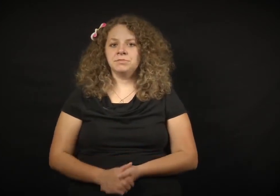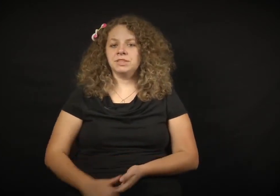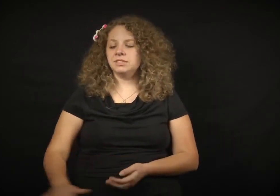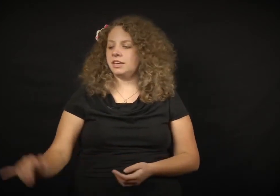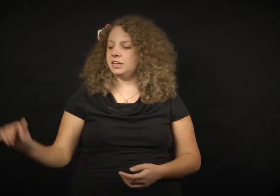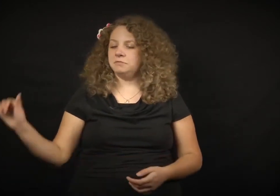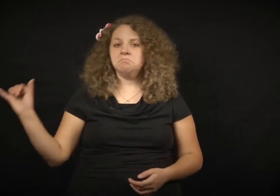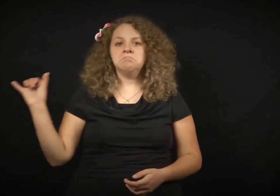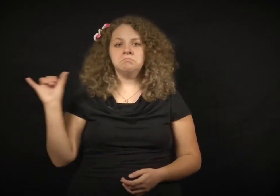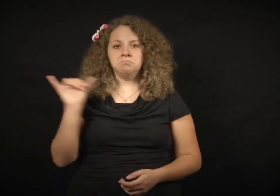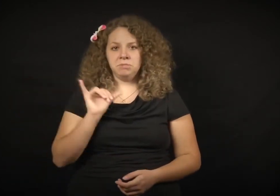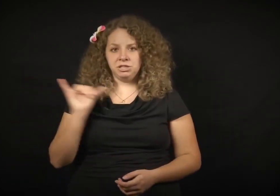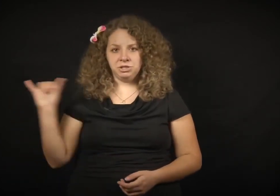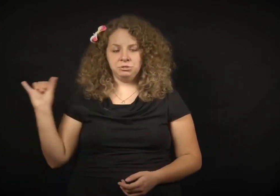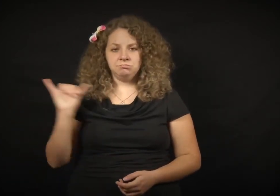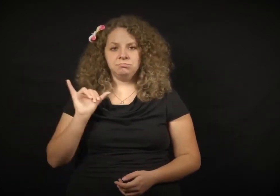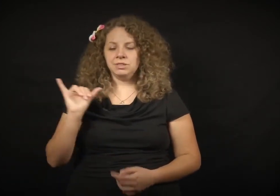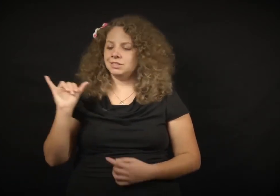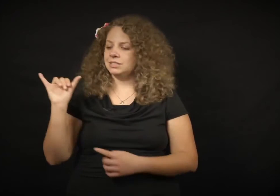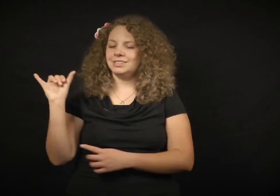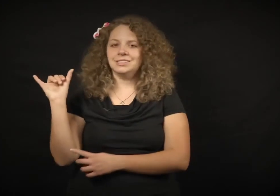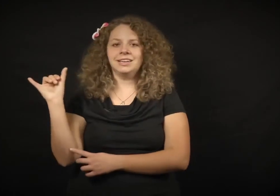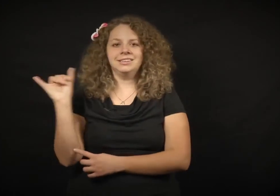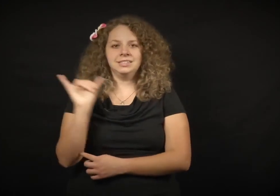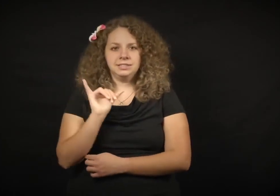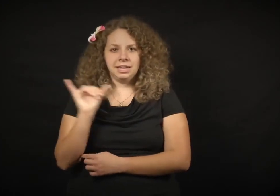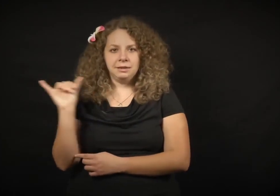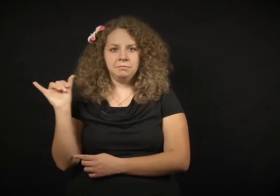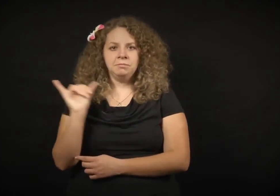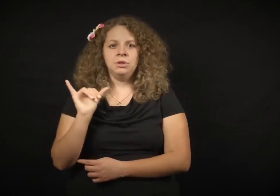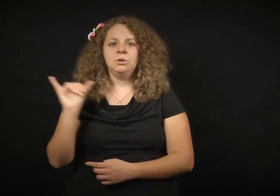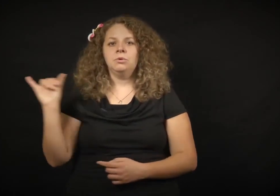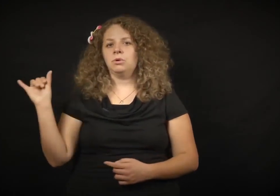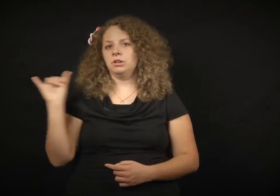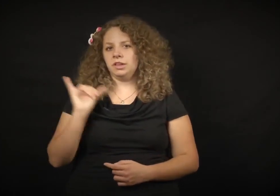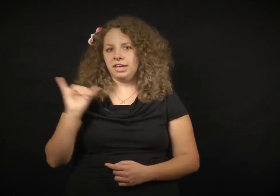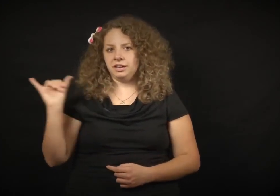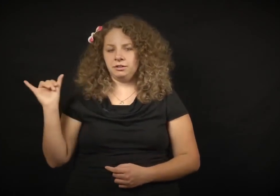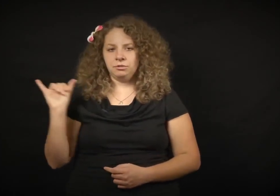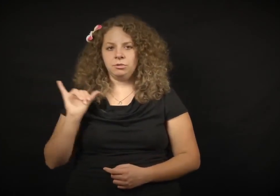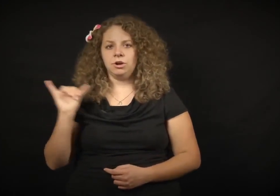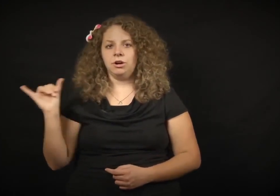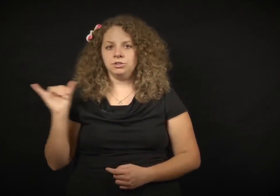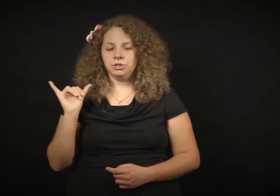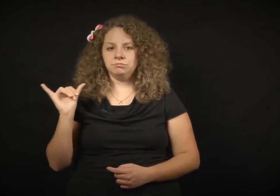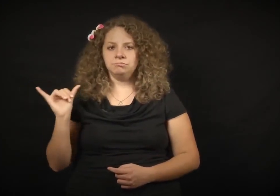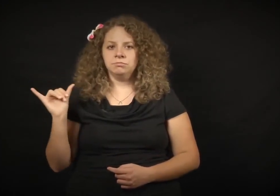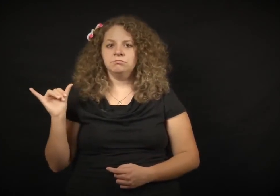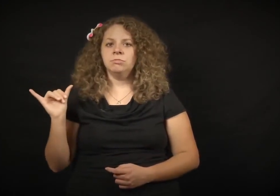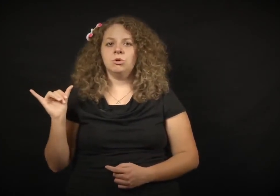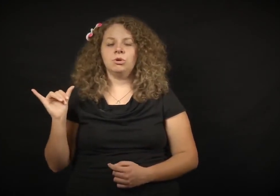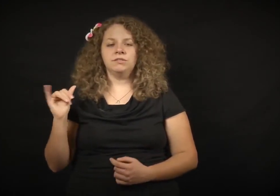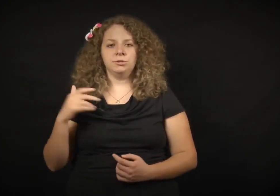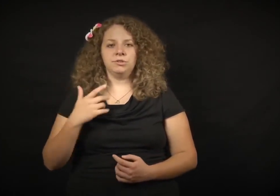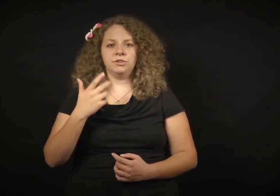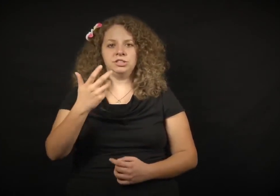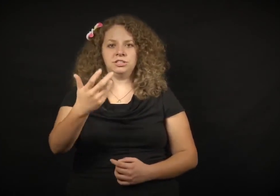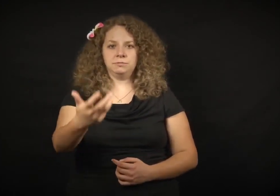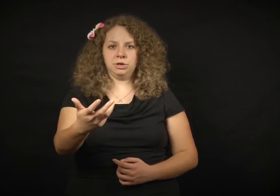The sign me too. This is the sign same or like or also. Or if you're referring to the person